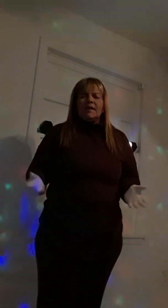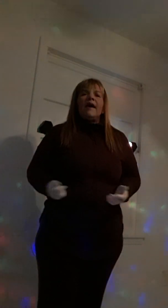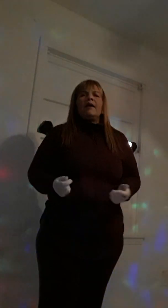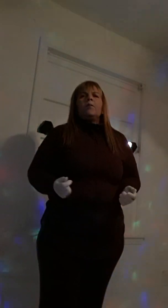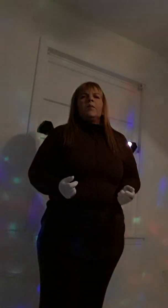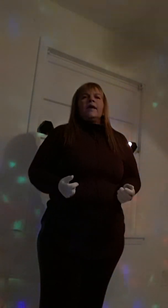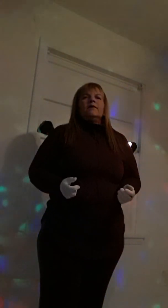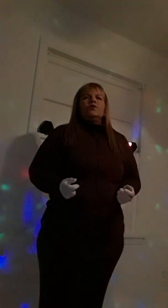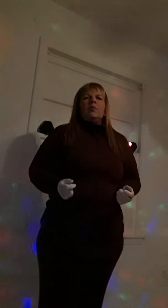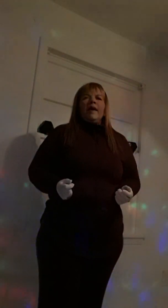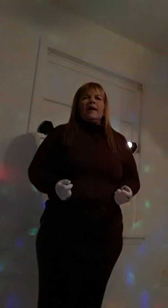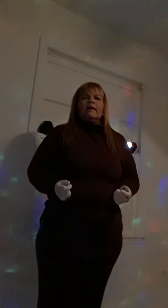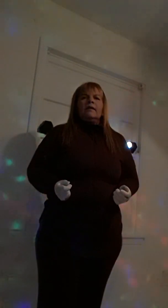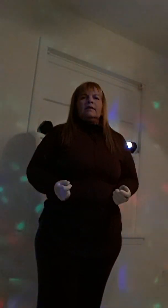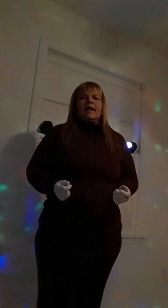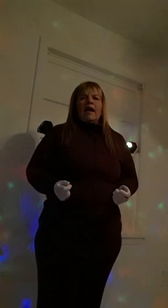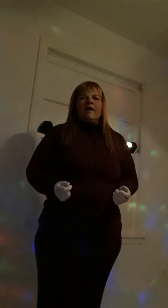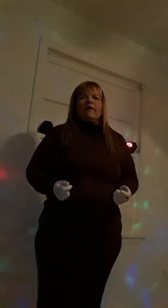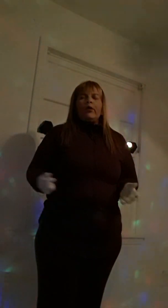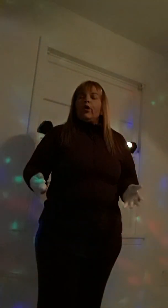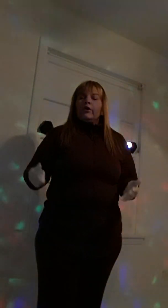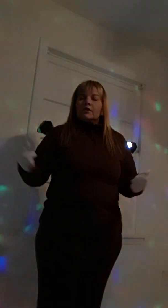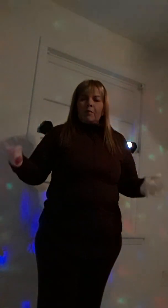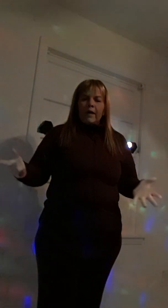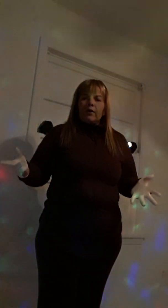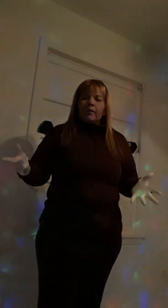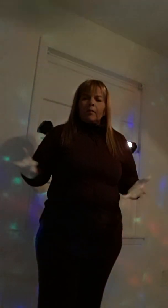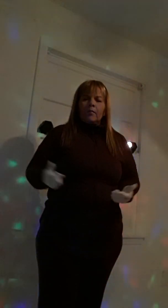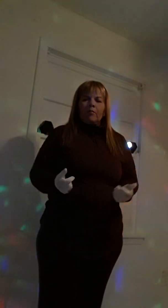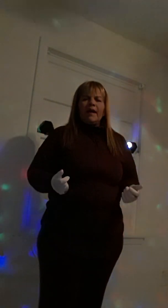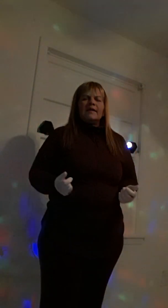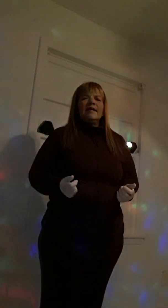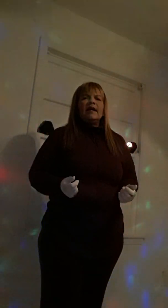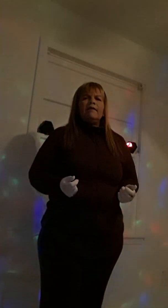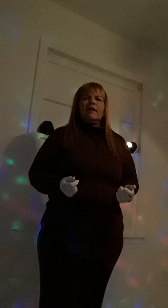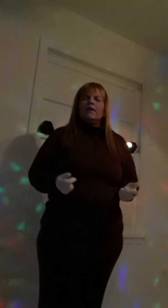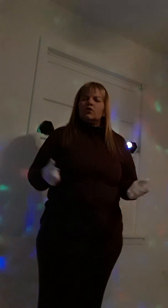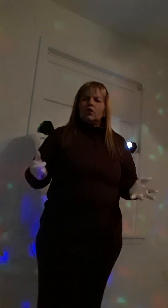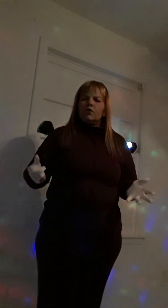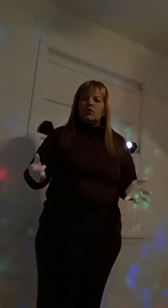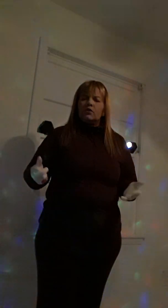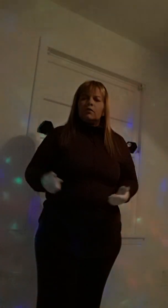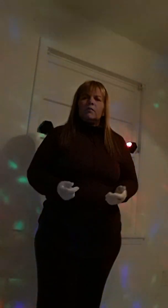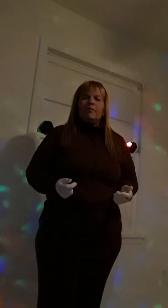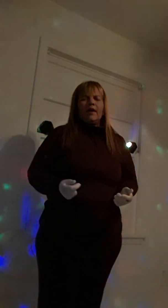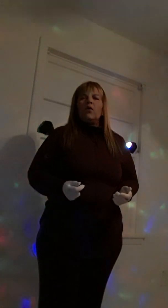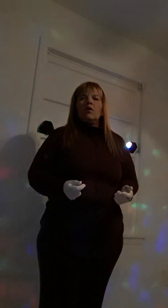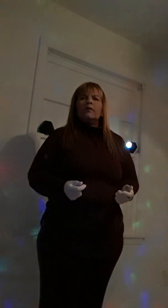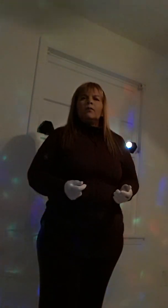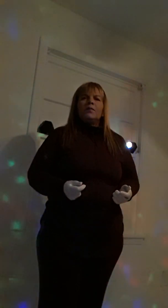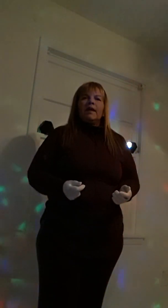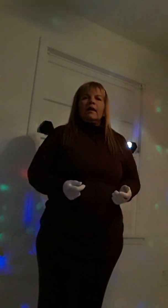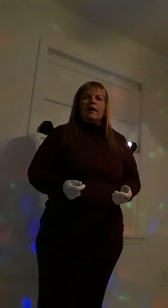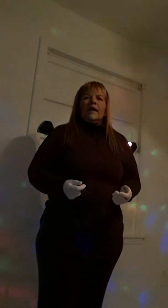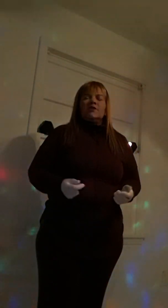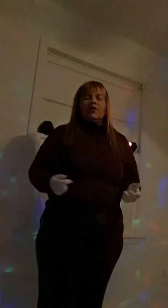pasar to make the life of others better. Para hacer la vida de los otros mejor. Eso they